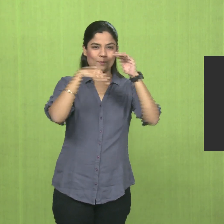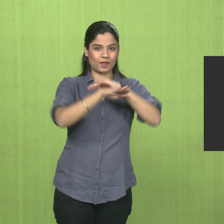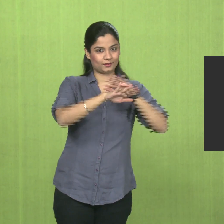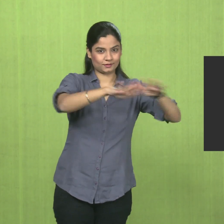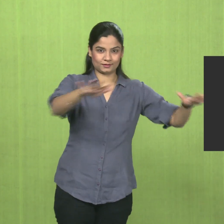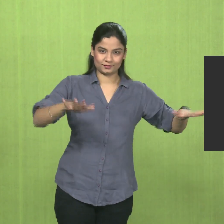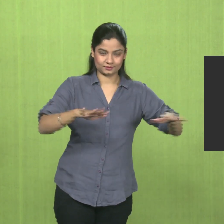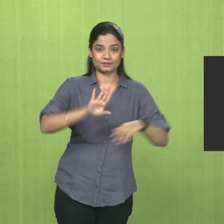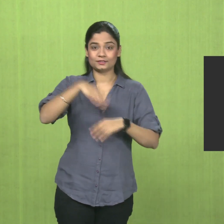Household,